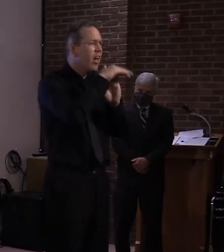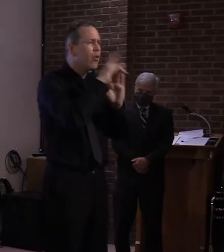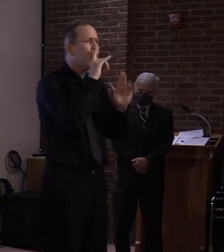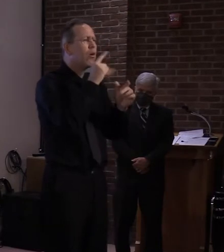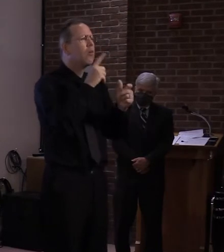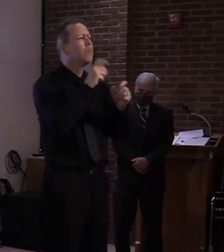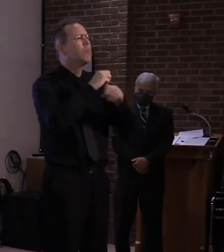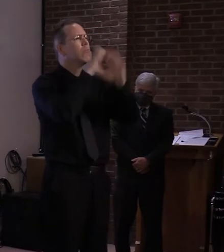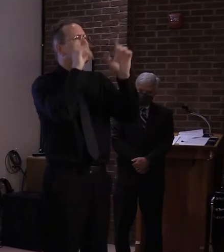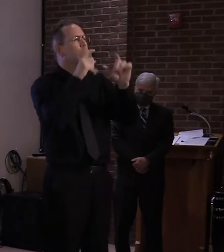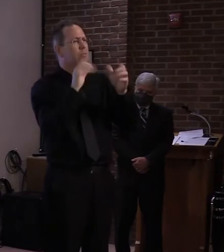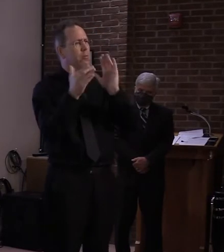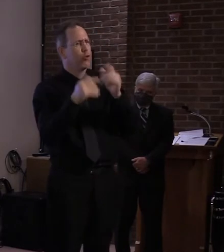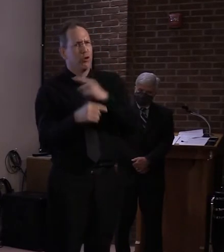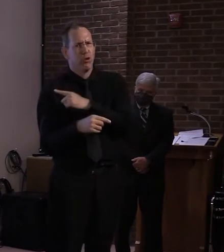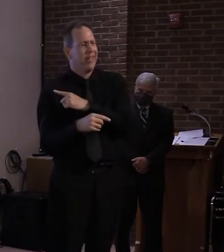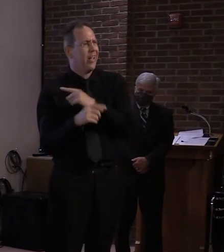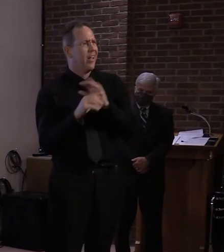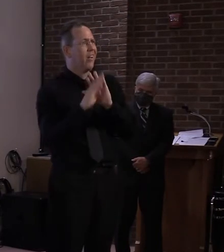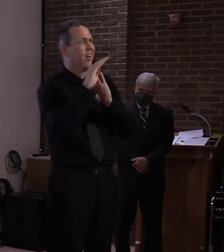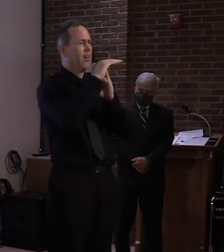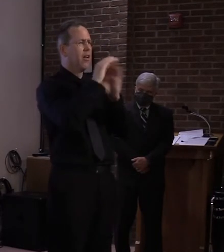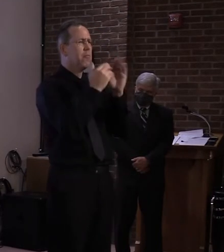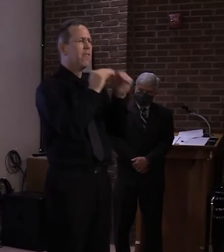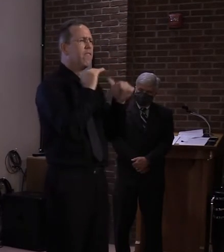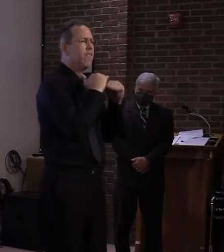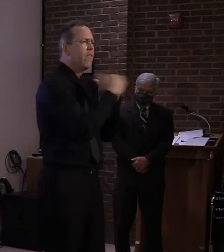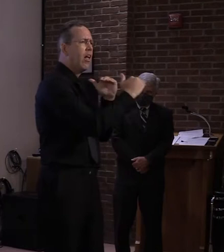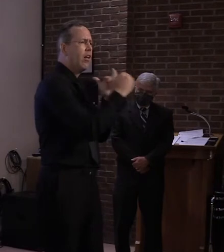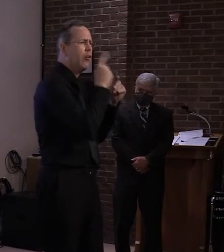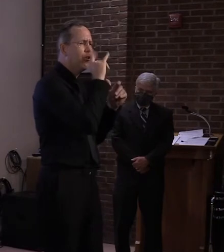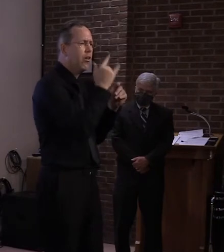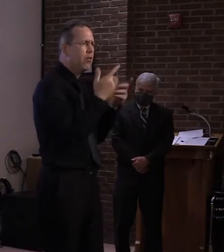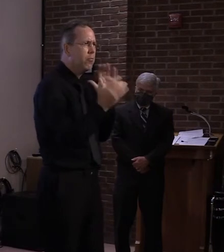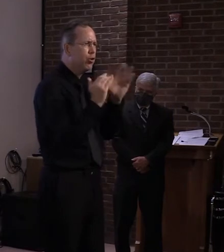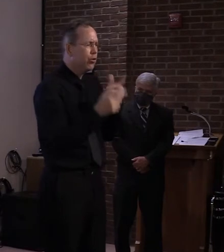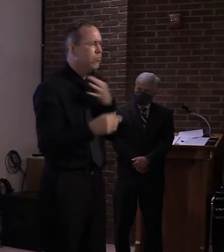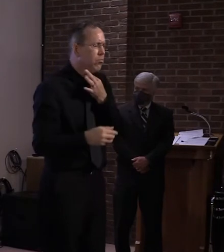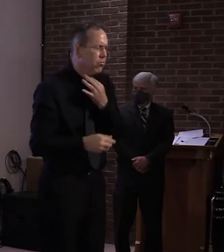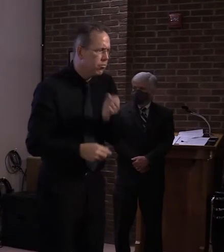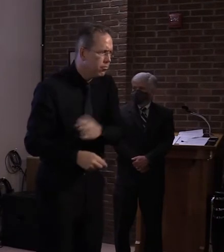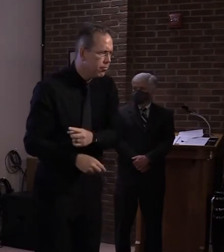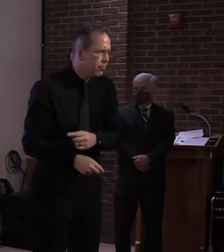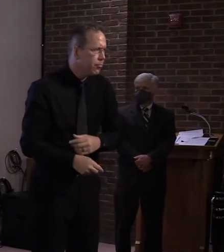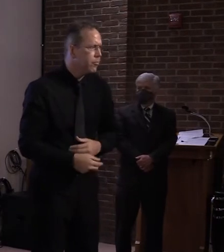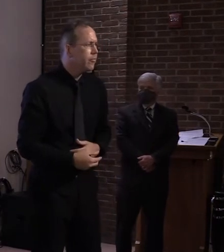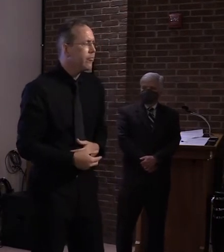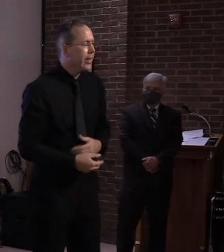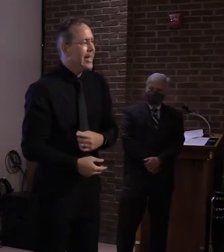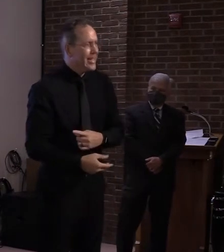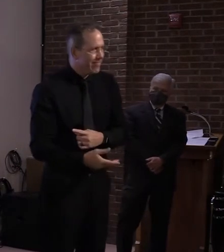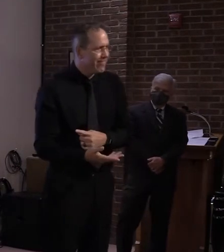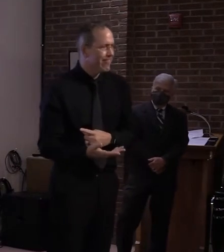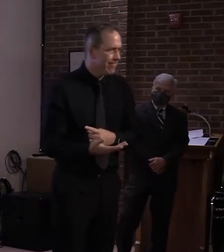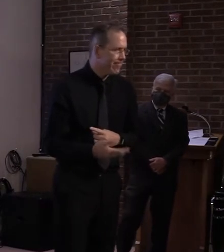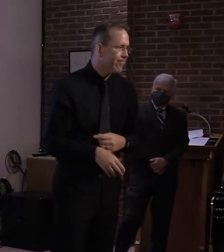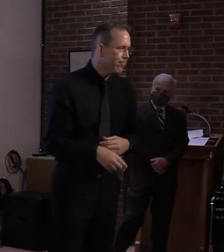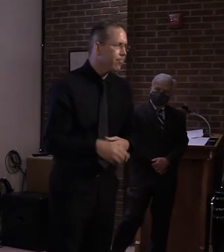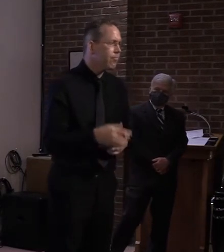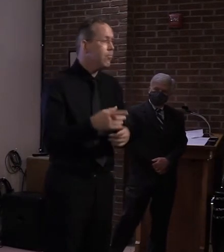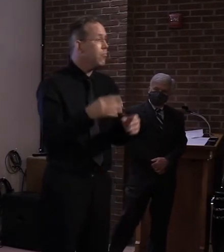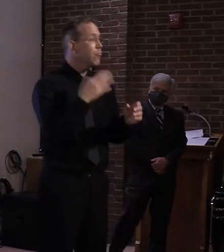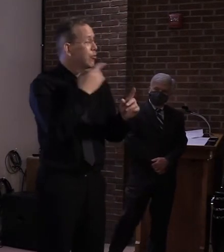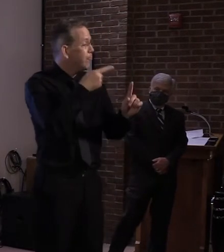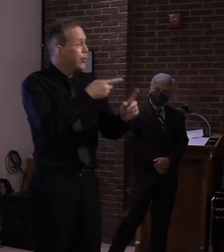up a good point, Joe. And in some respects, you know, the curve is always going to go up because we'll continue to have